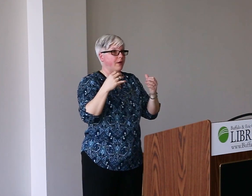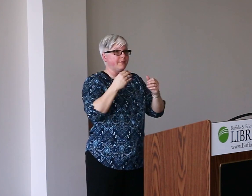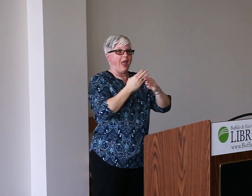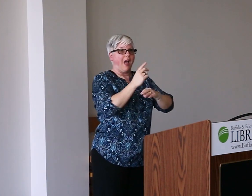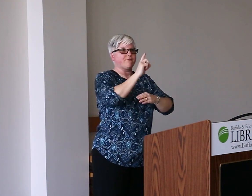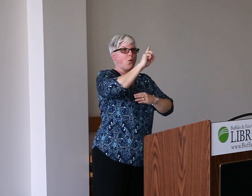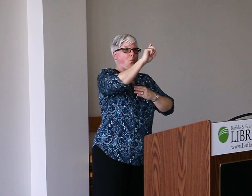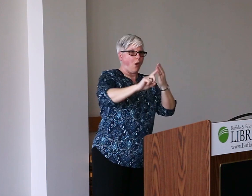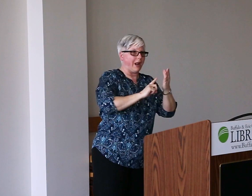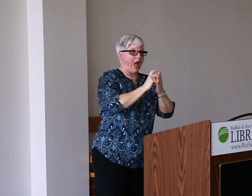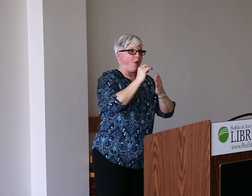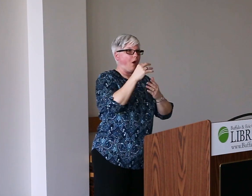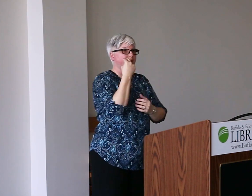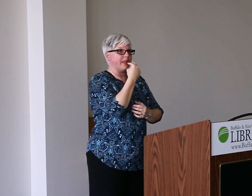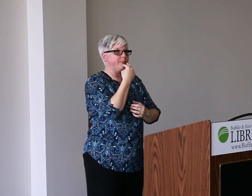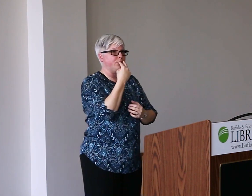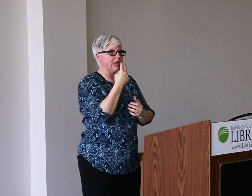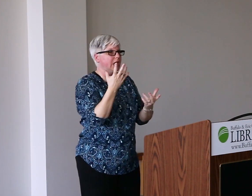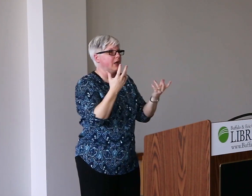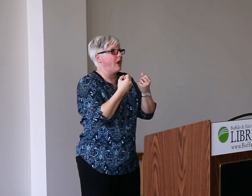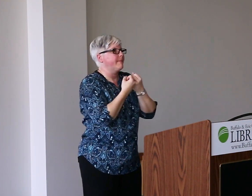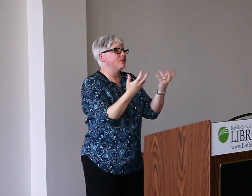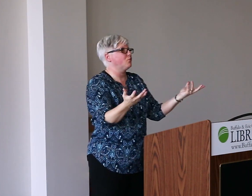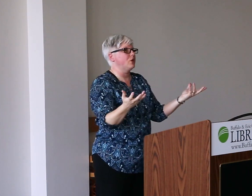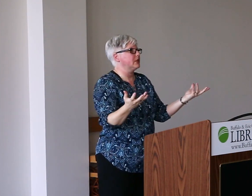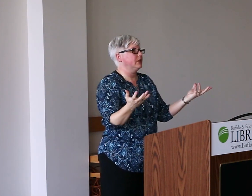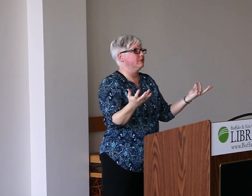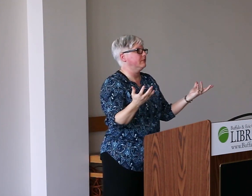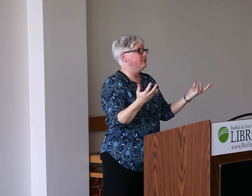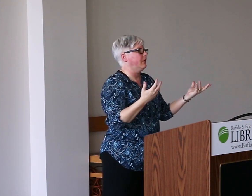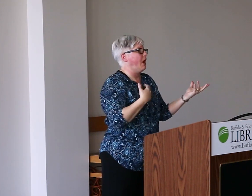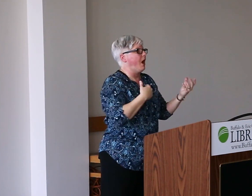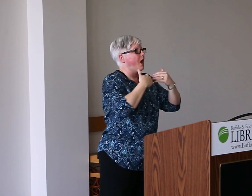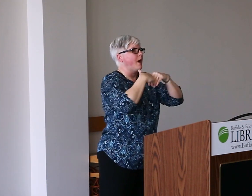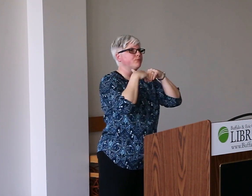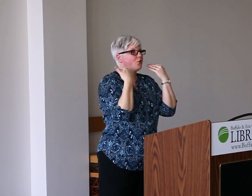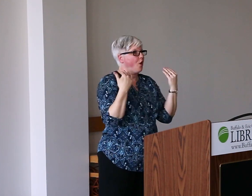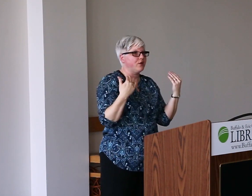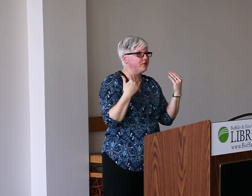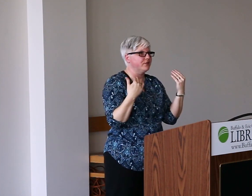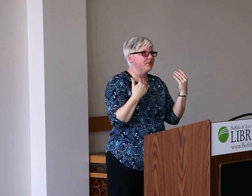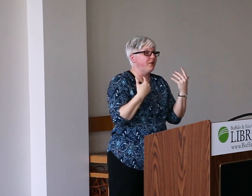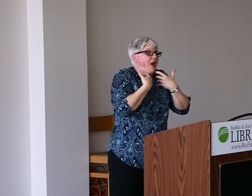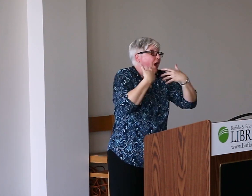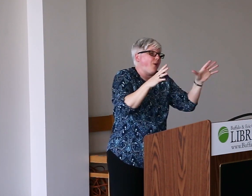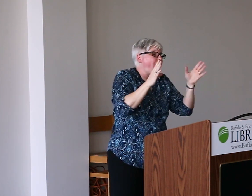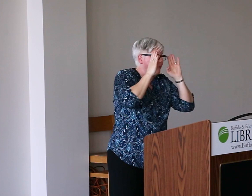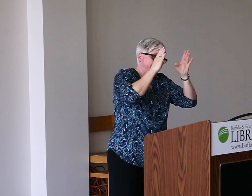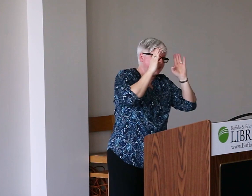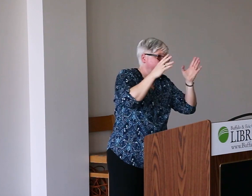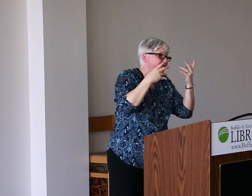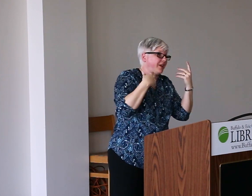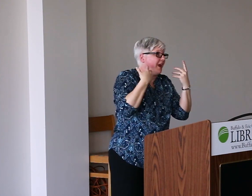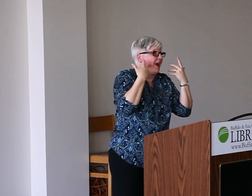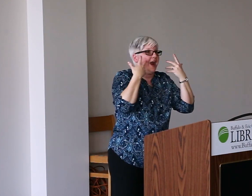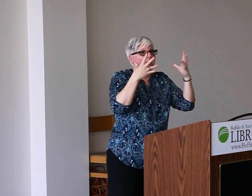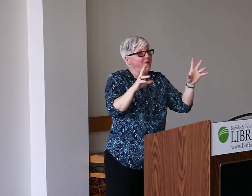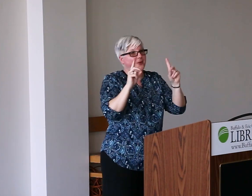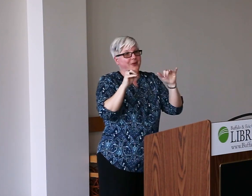the class, I didn't understand a teacher. After 1 hour of lip reading, I was done. I was exhausted. I was like, I don't want to pay attention